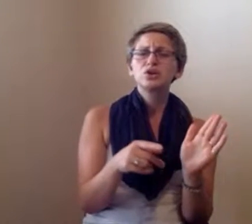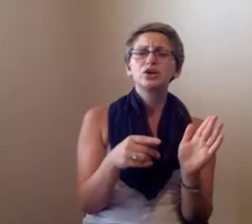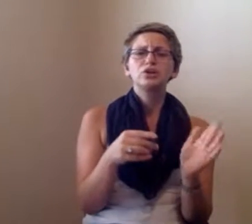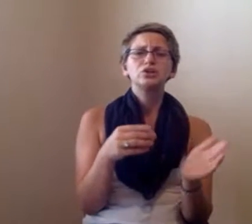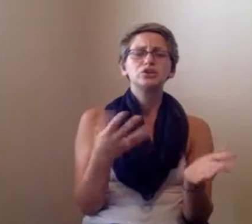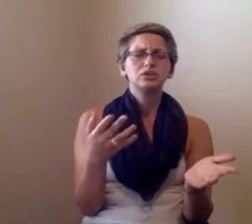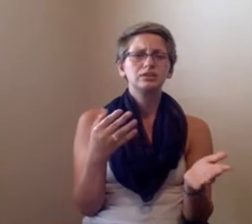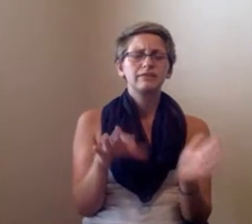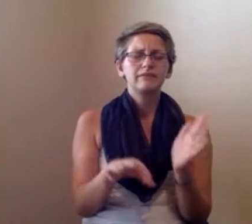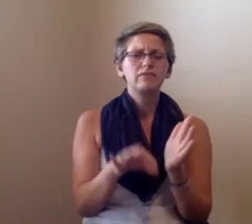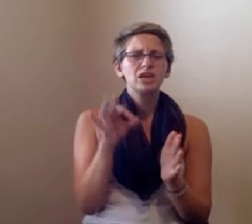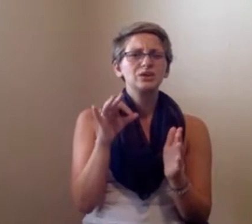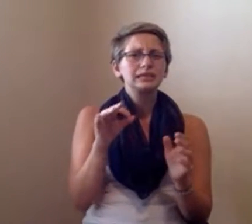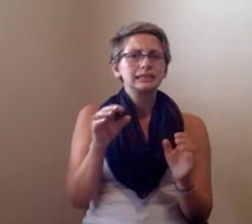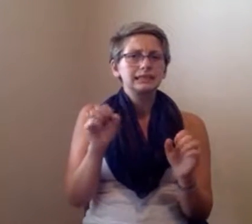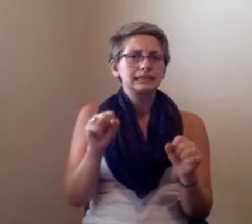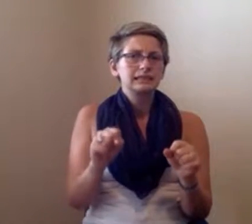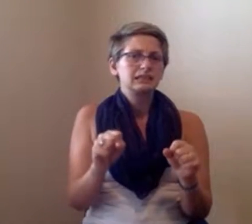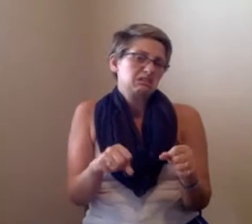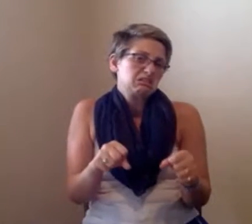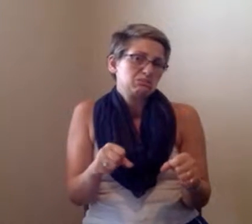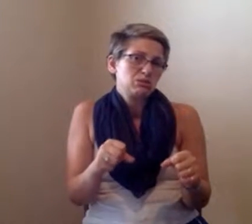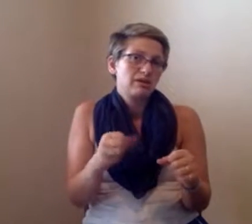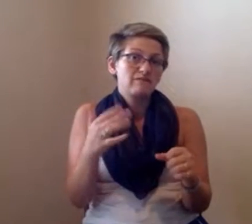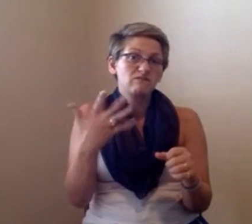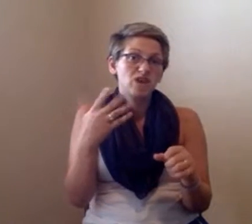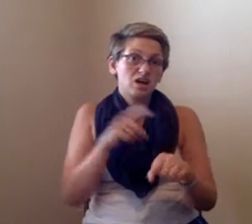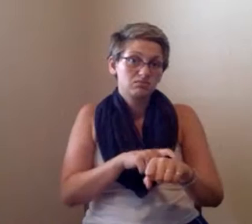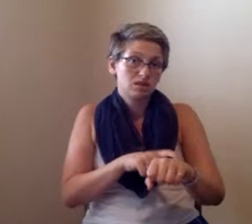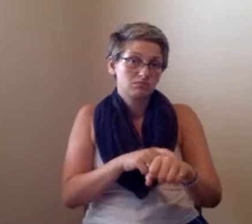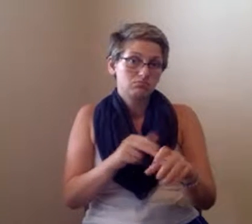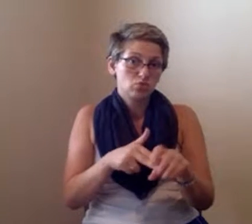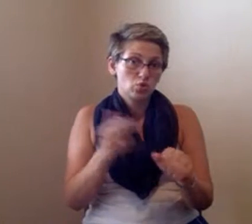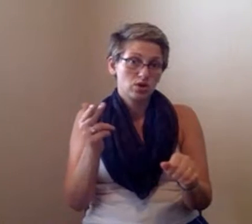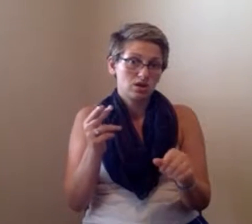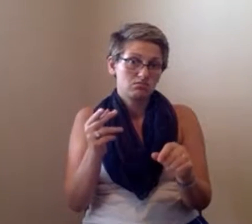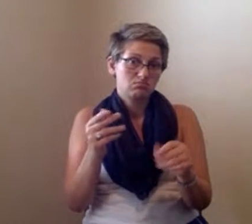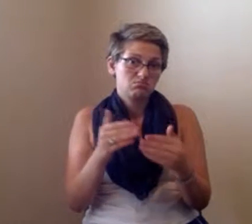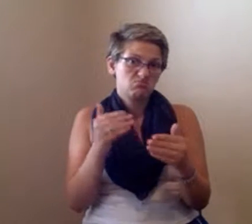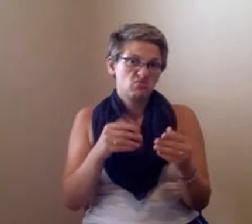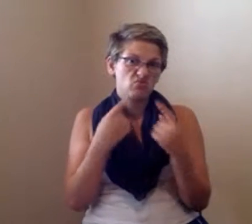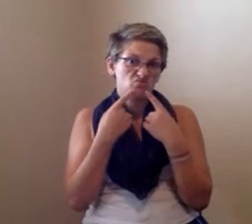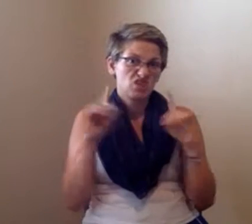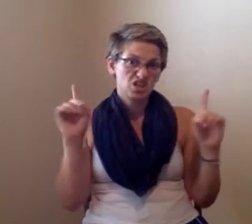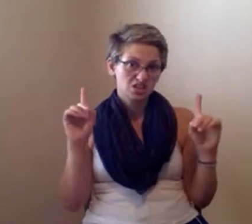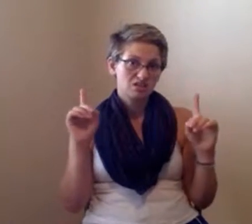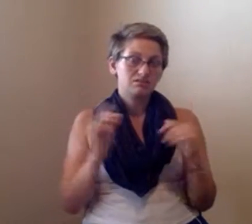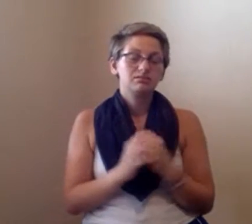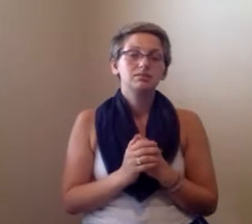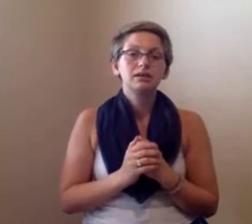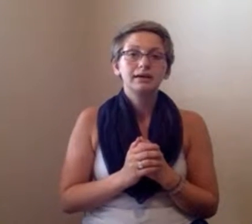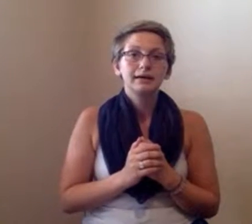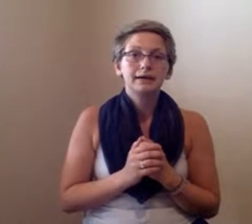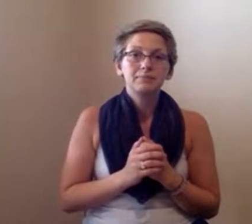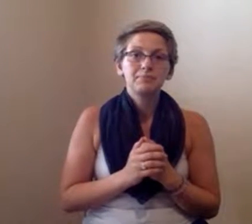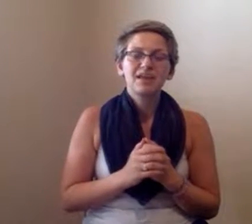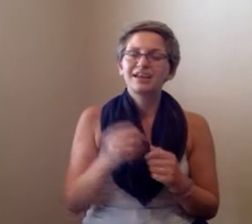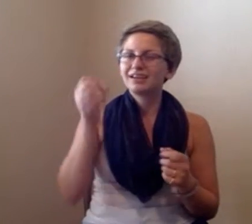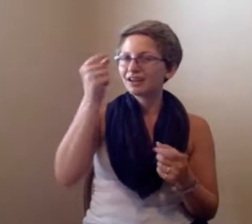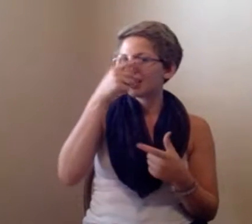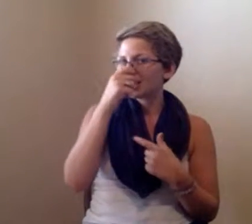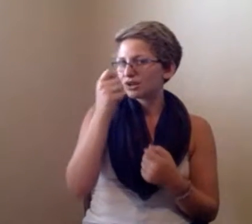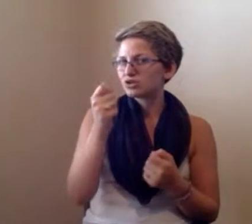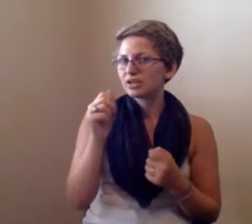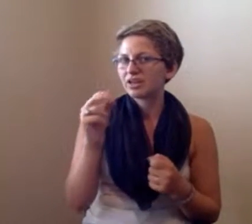very tough. And there have been some research to show that actually the first 2 days are the days that when you really have a physical